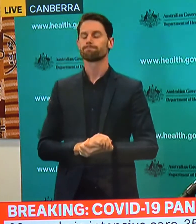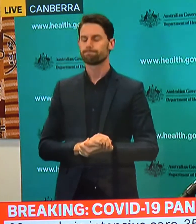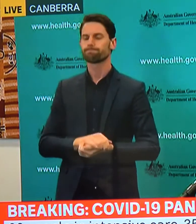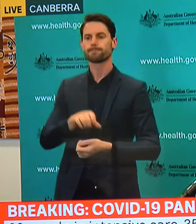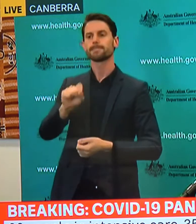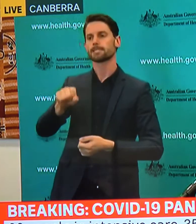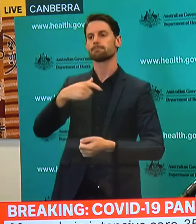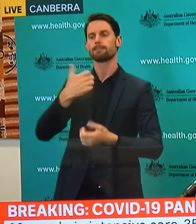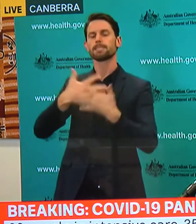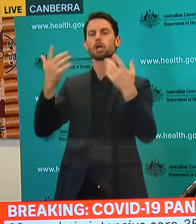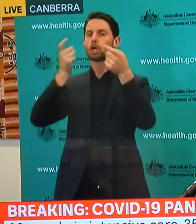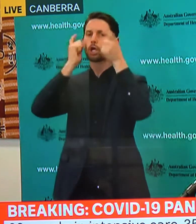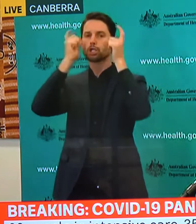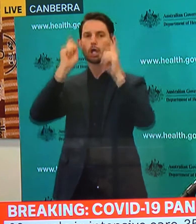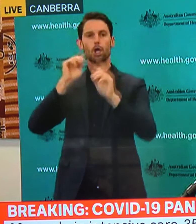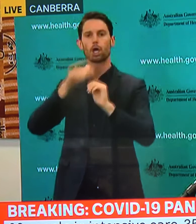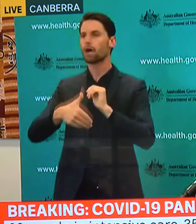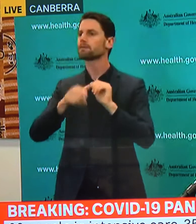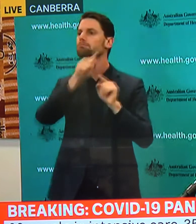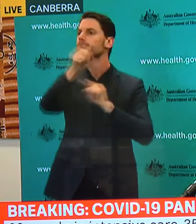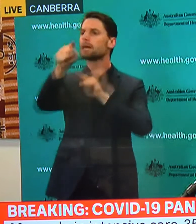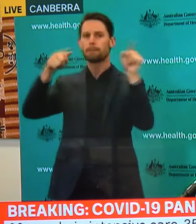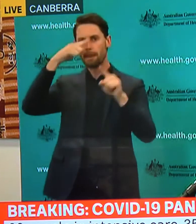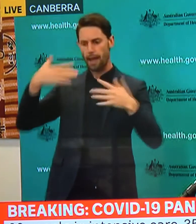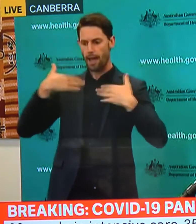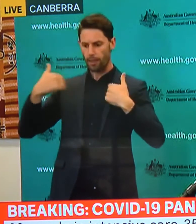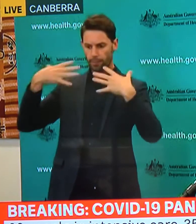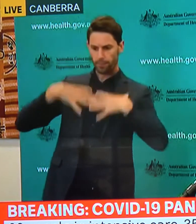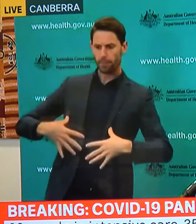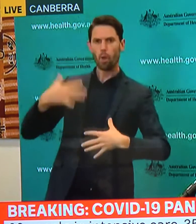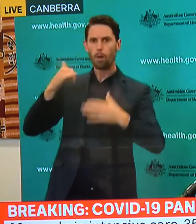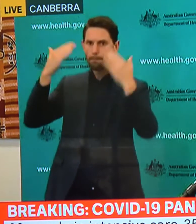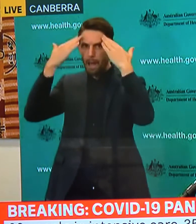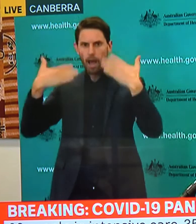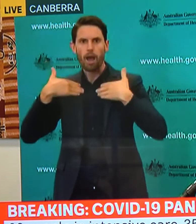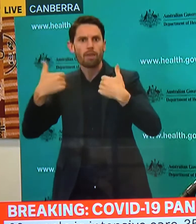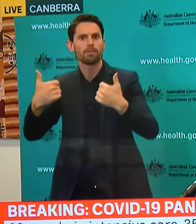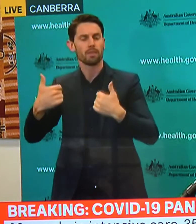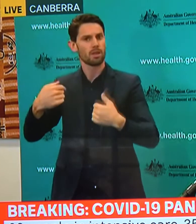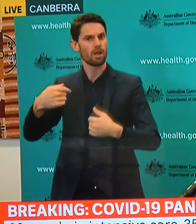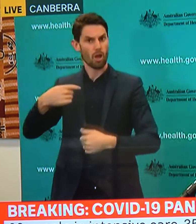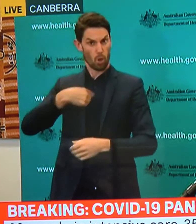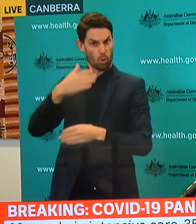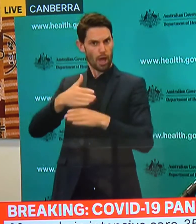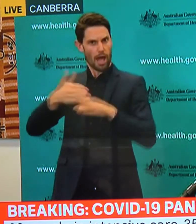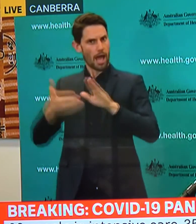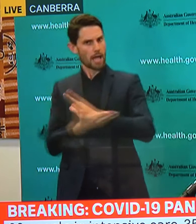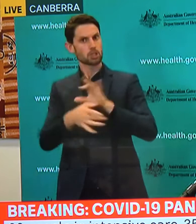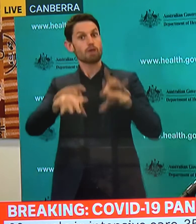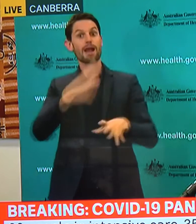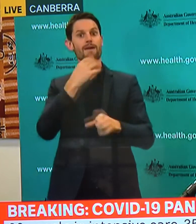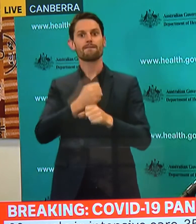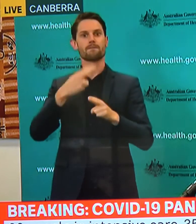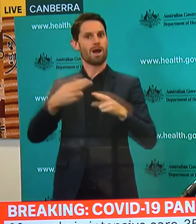concerned about all health matters in Australia. We're the health department, we're not just the COVID department, but the COVID issue